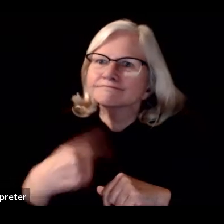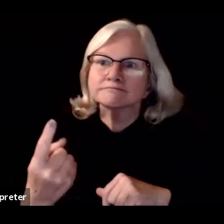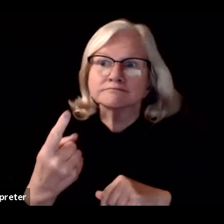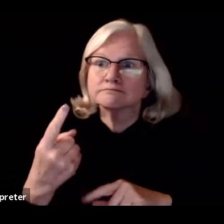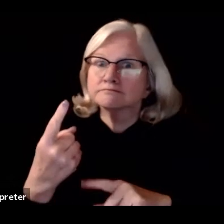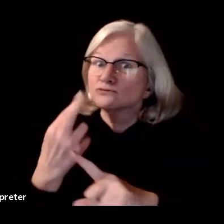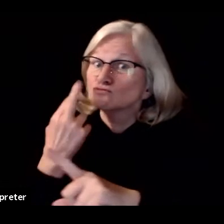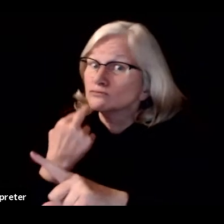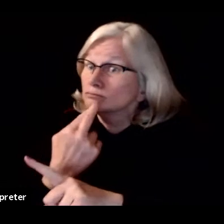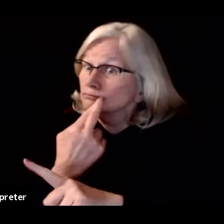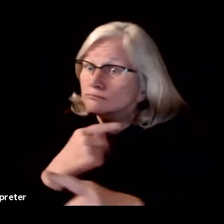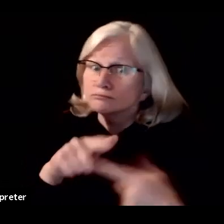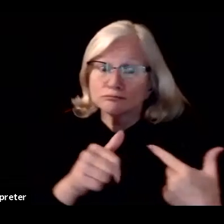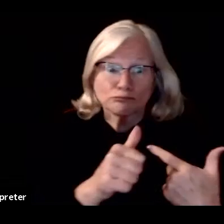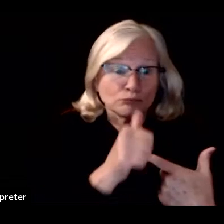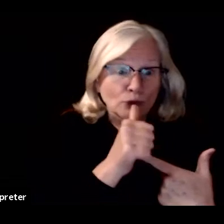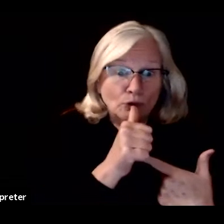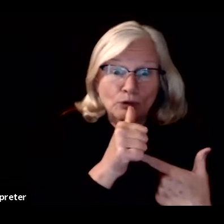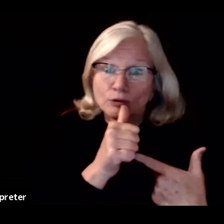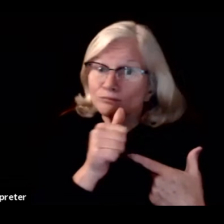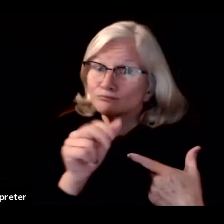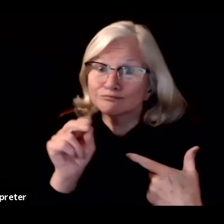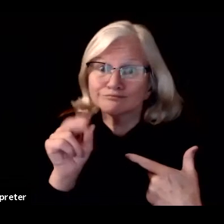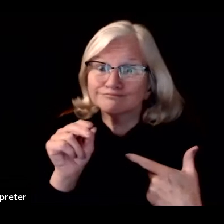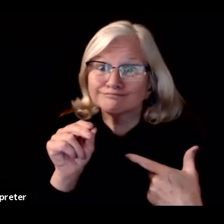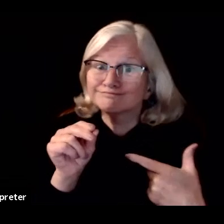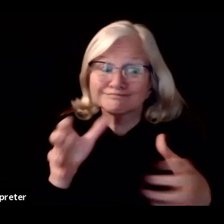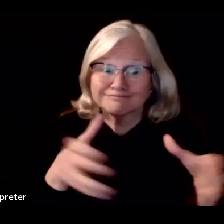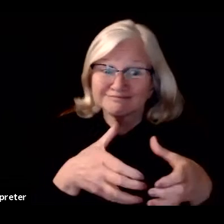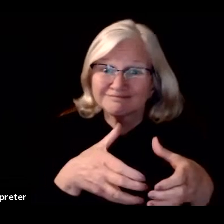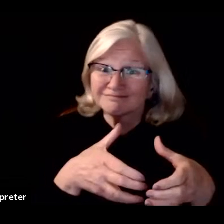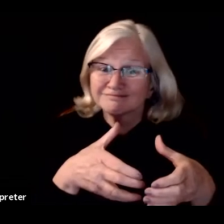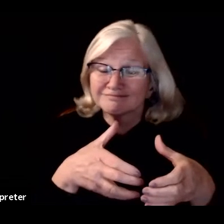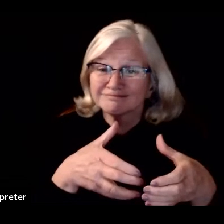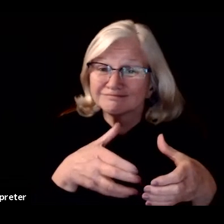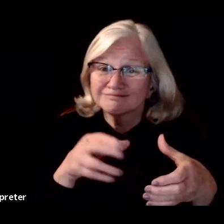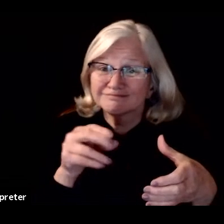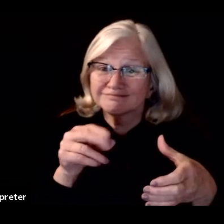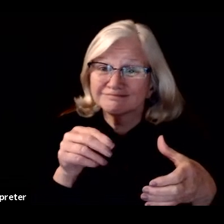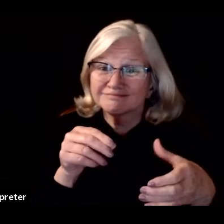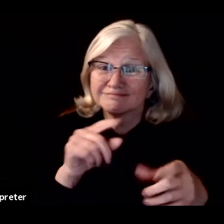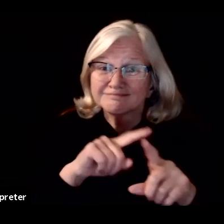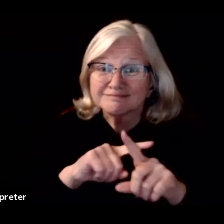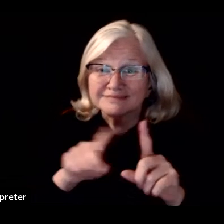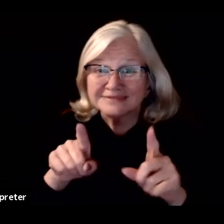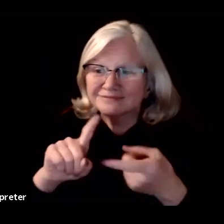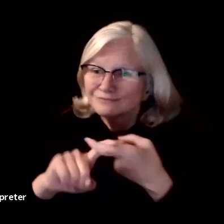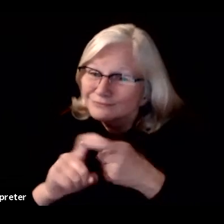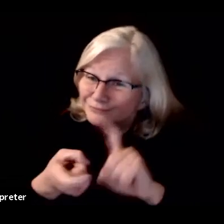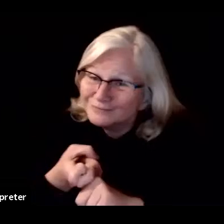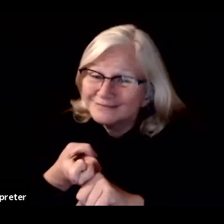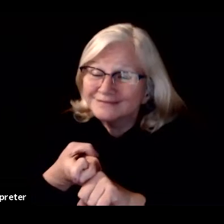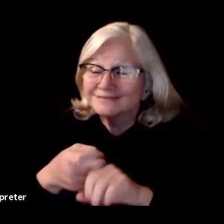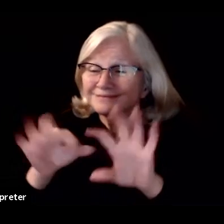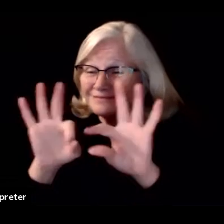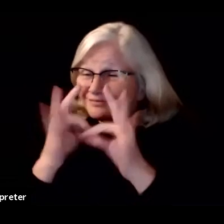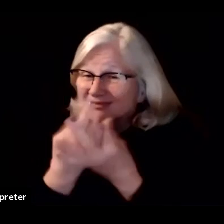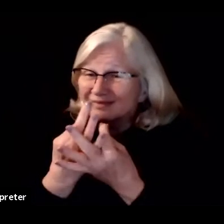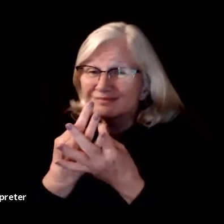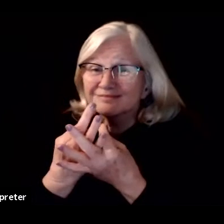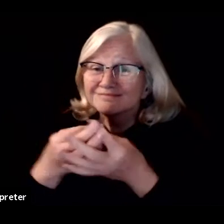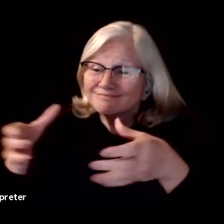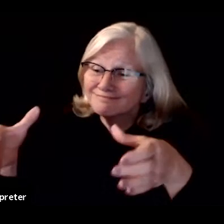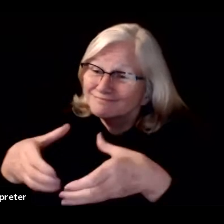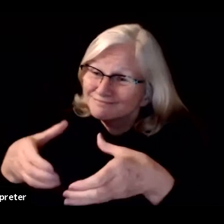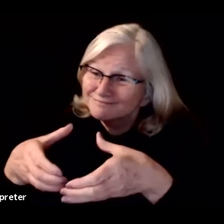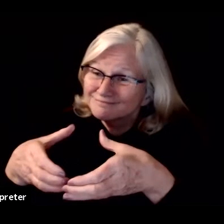people gather, but also with small groups of friends and social gatherings. It's happening in our backyards. It's happening in places where people